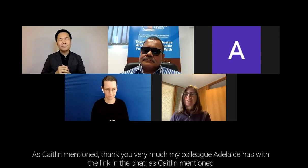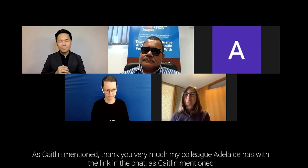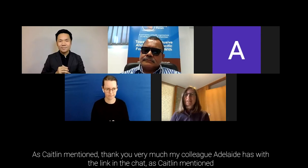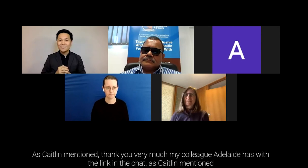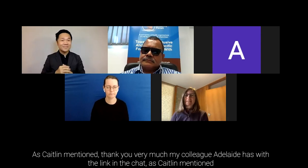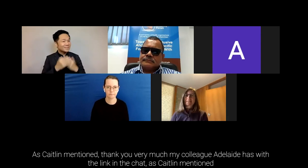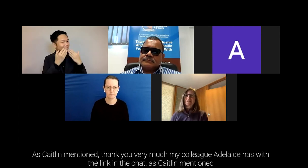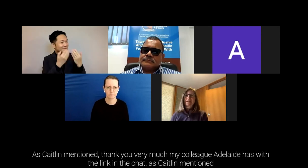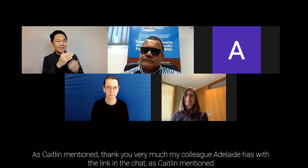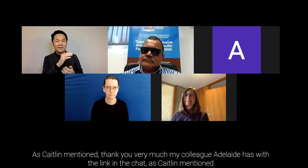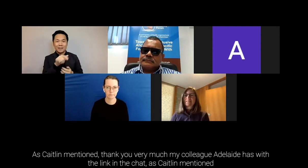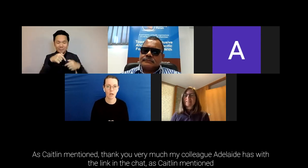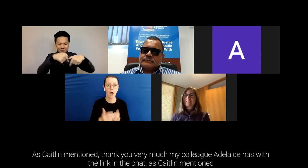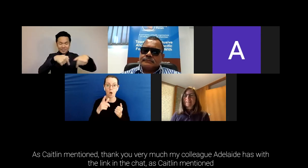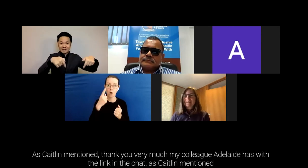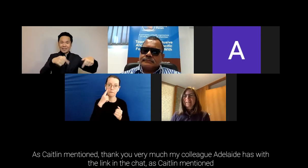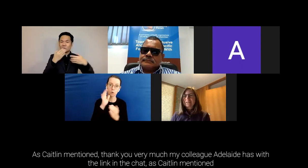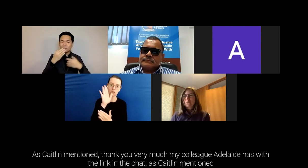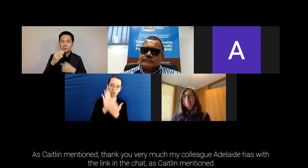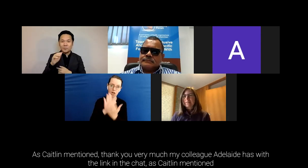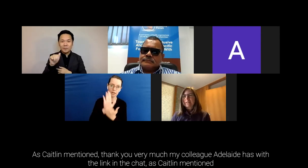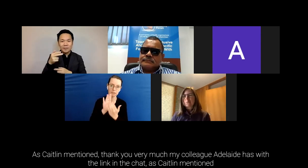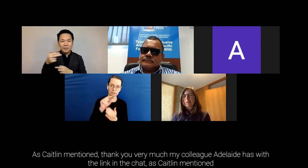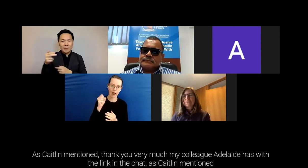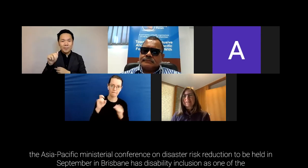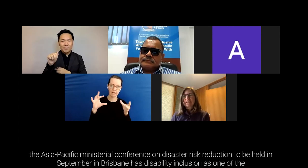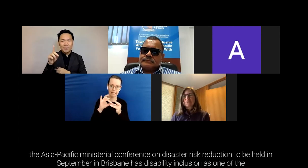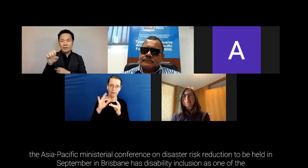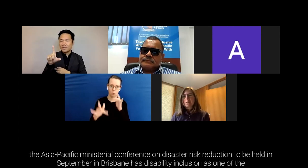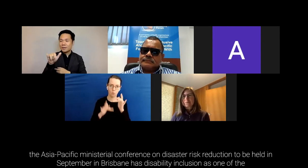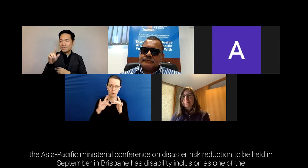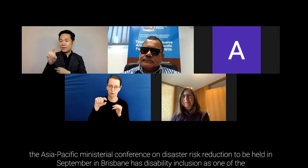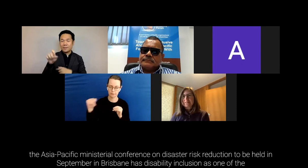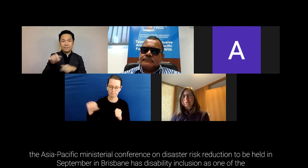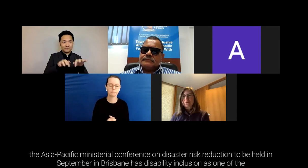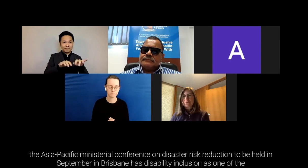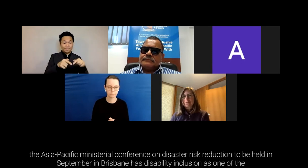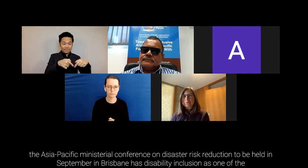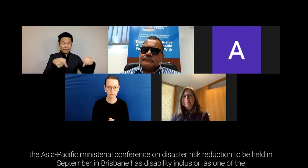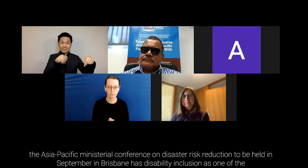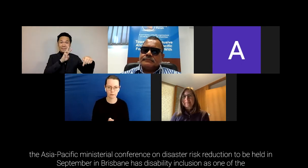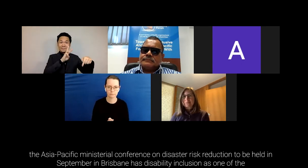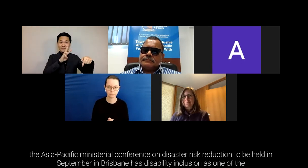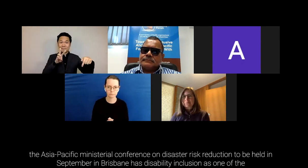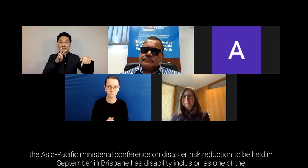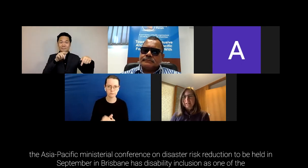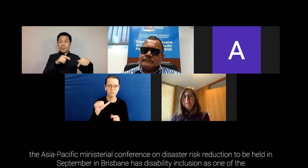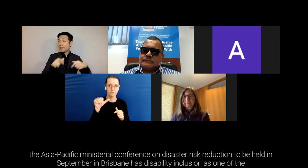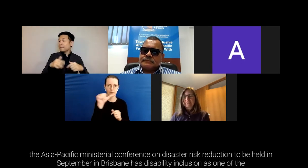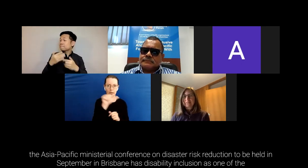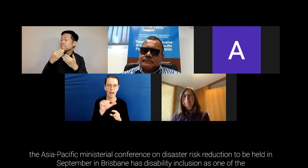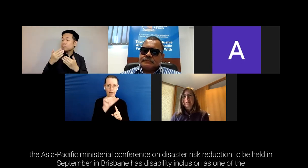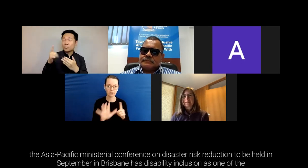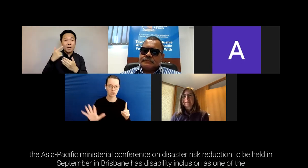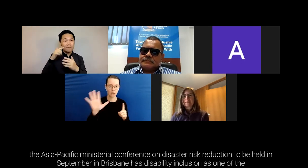Adelaide has put the link in the chat. As Caitlin mentioned, the Asia Pacific Ministerial Conference on Disaster Risk